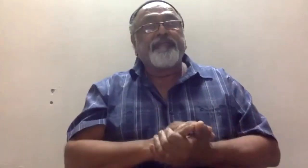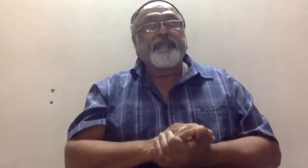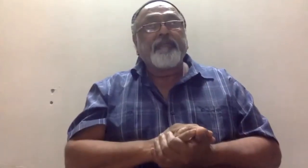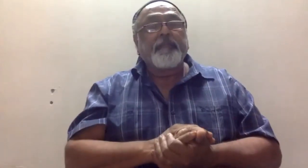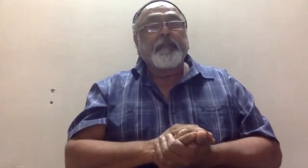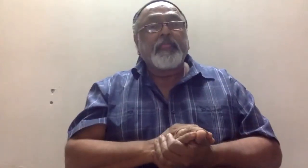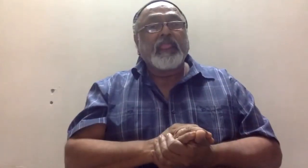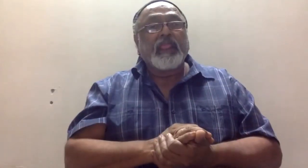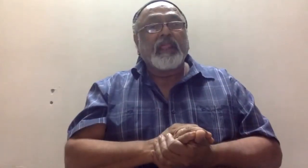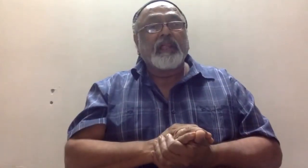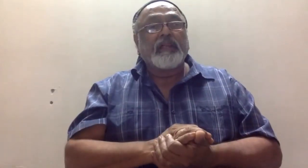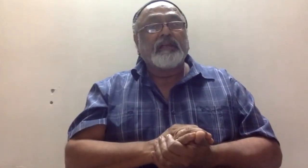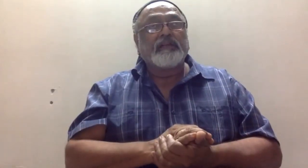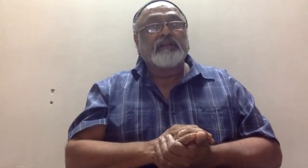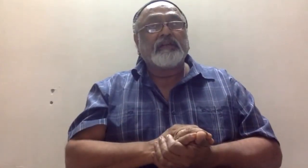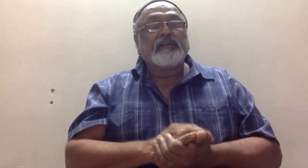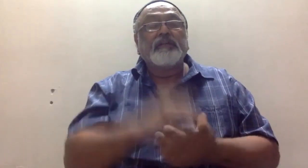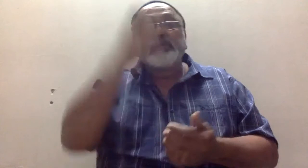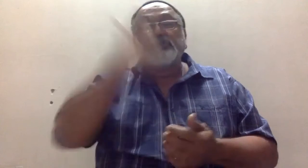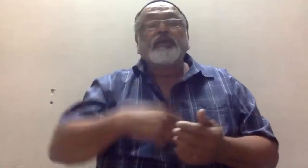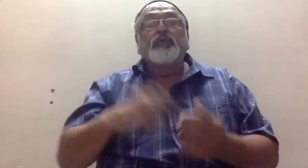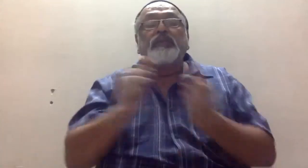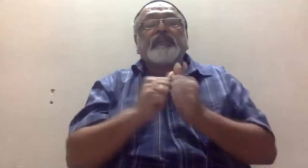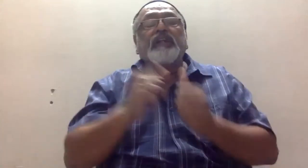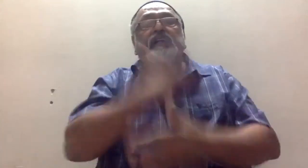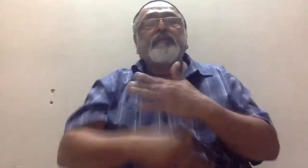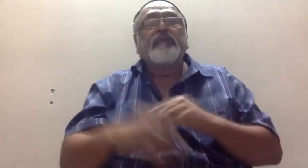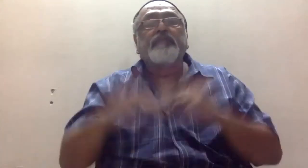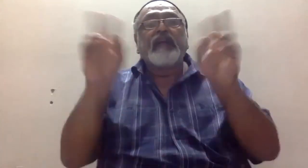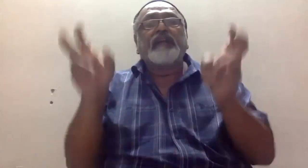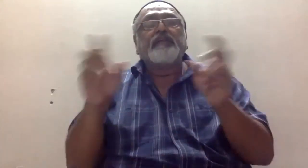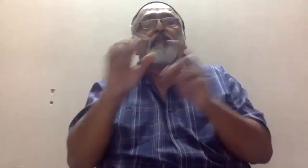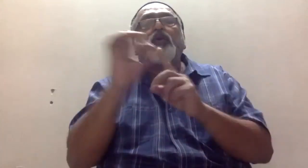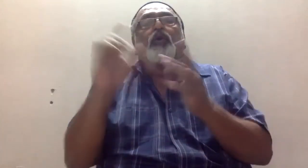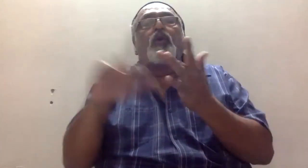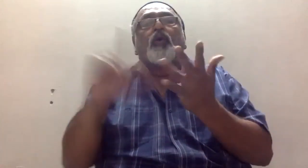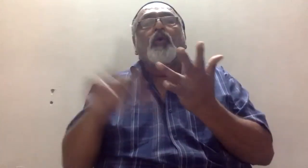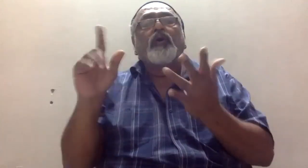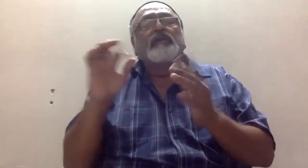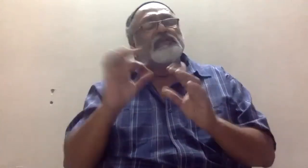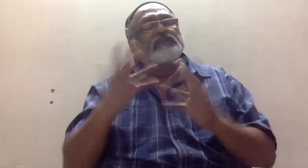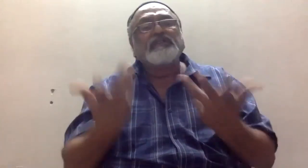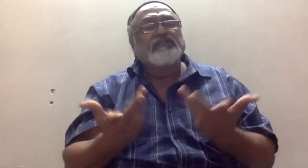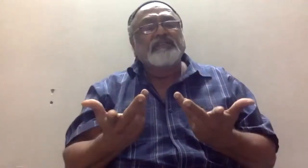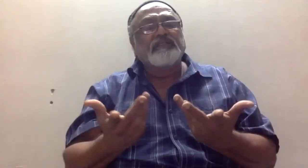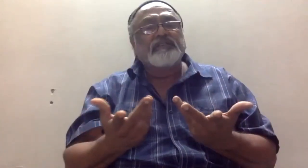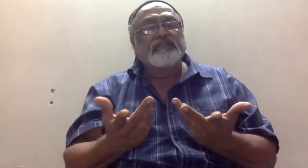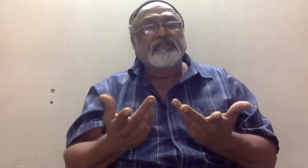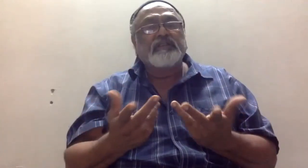a petitioner is a person with disability, and in bracket you could say polio, or person with polio. Or PPRP is a short form.